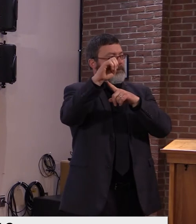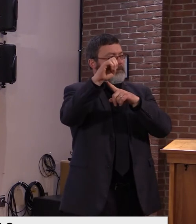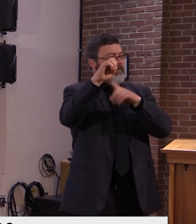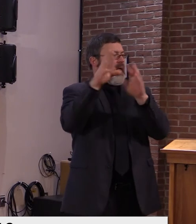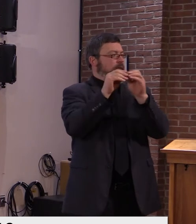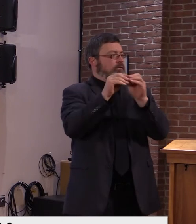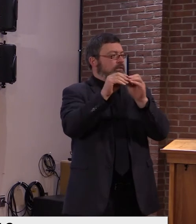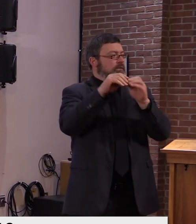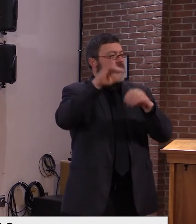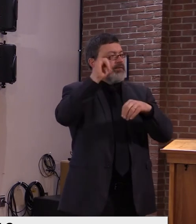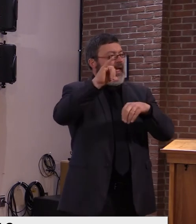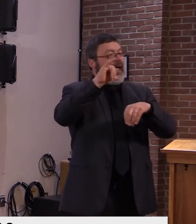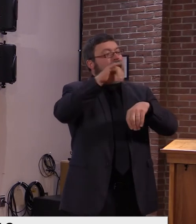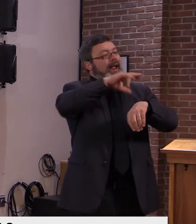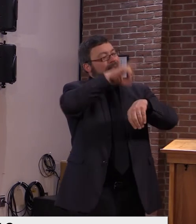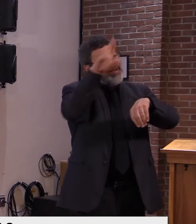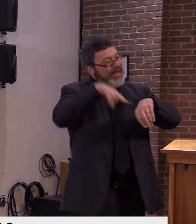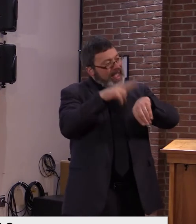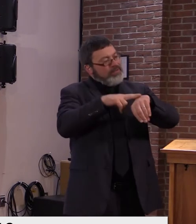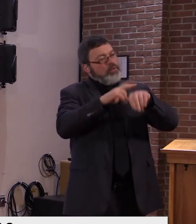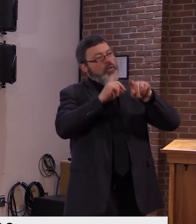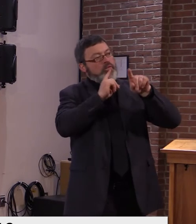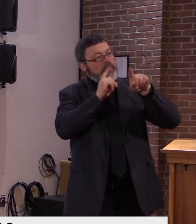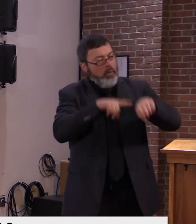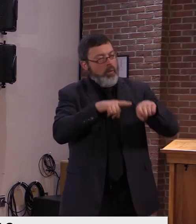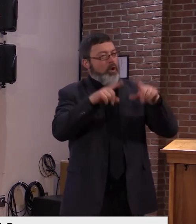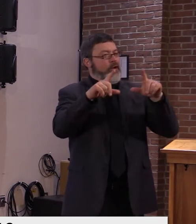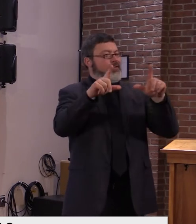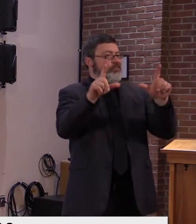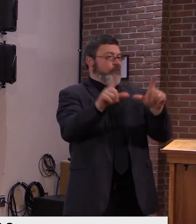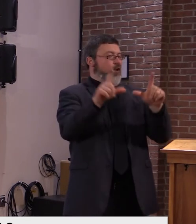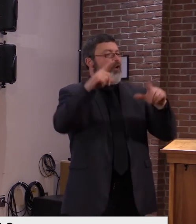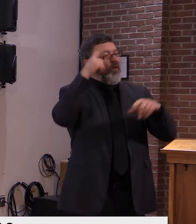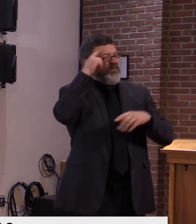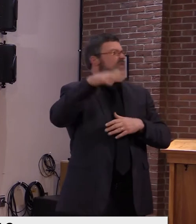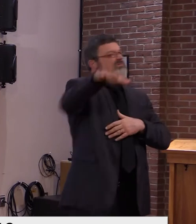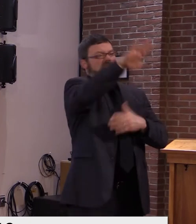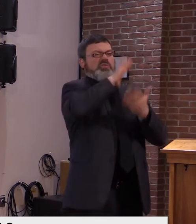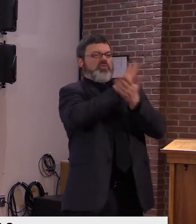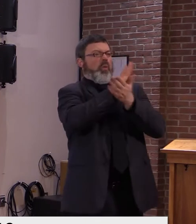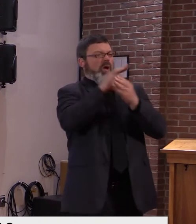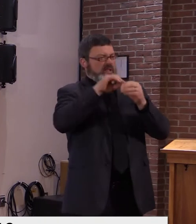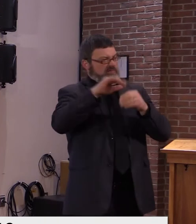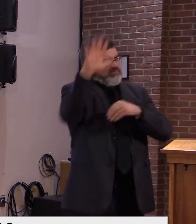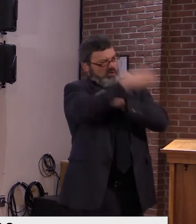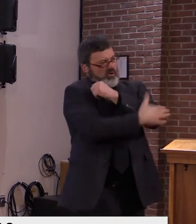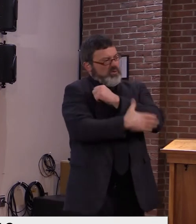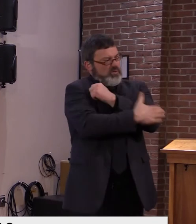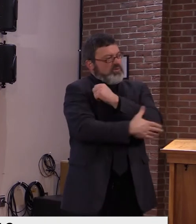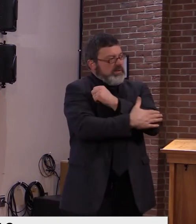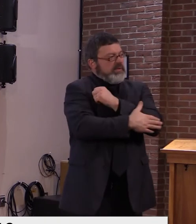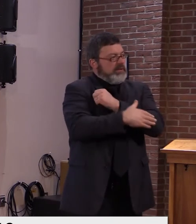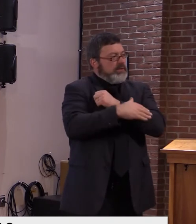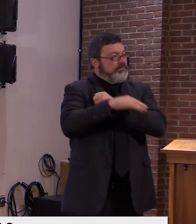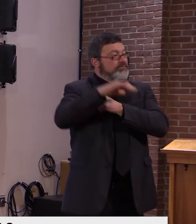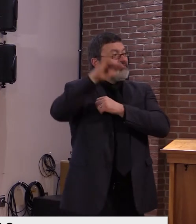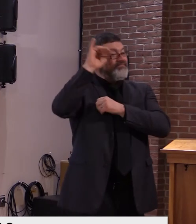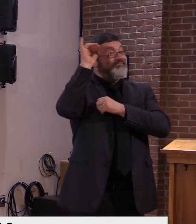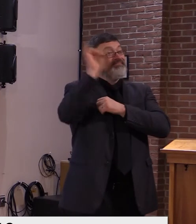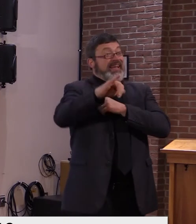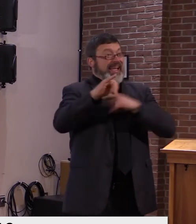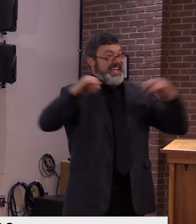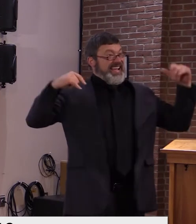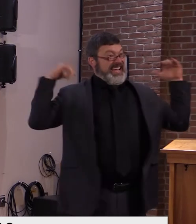states. We've been waiting to a certain extent for the resolution of the presidential election to pursue further discussion of state testing